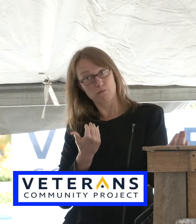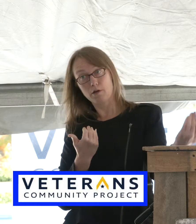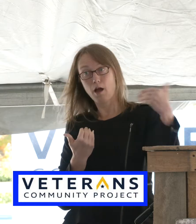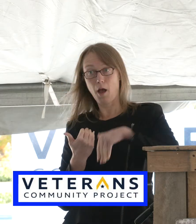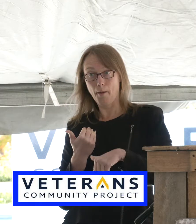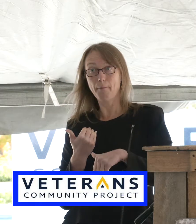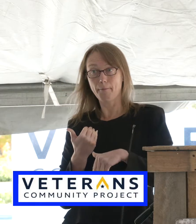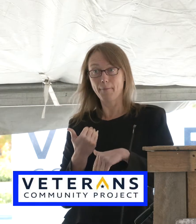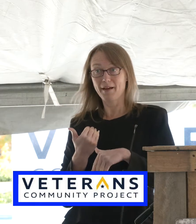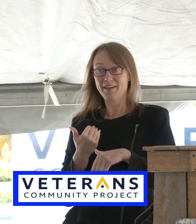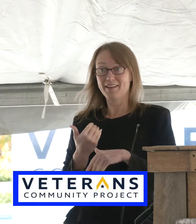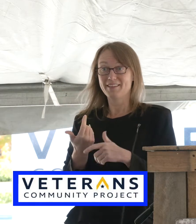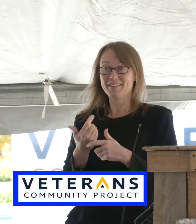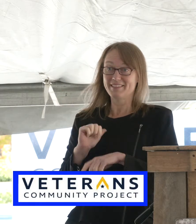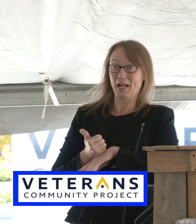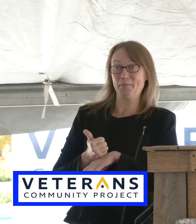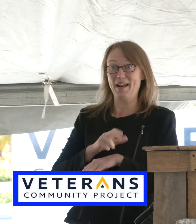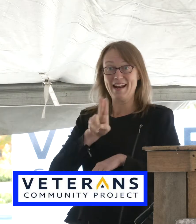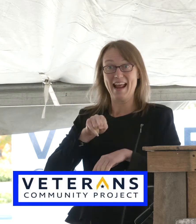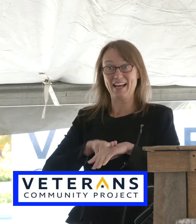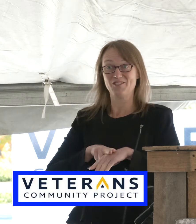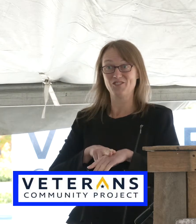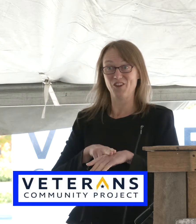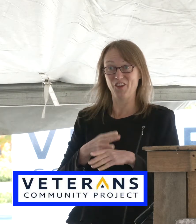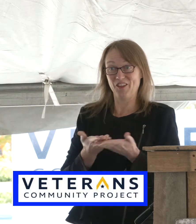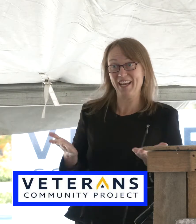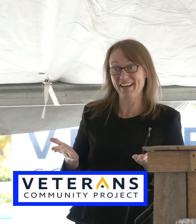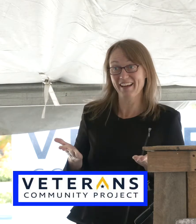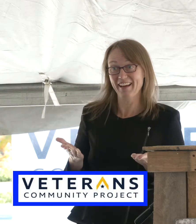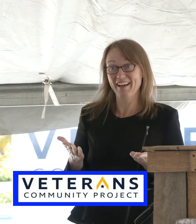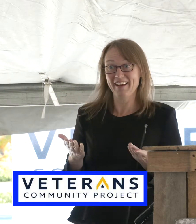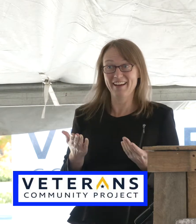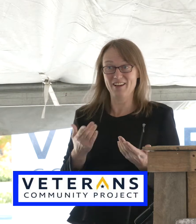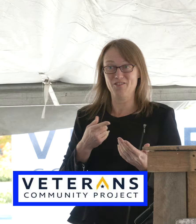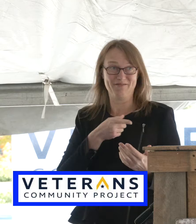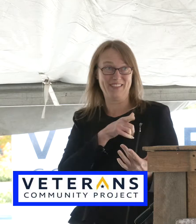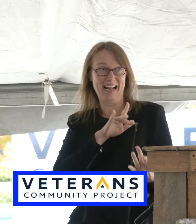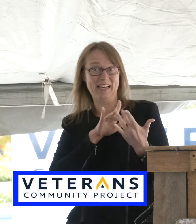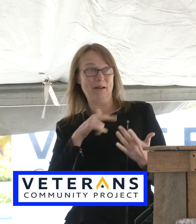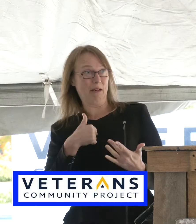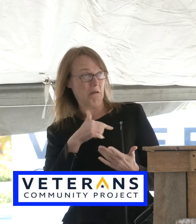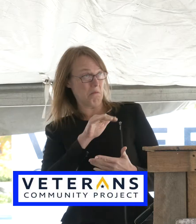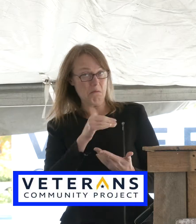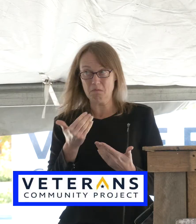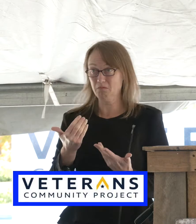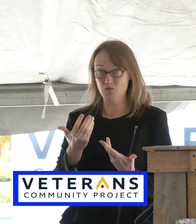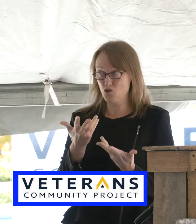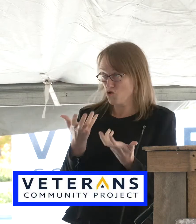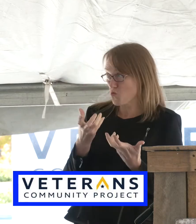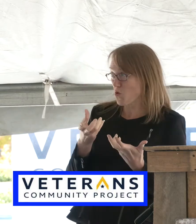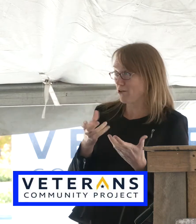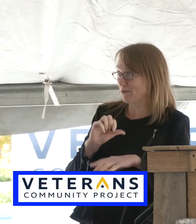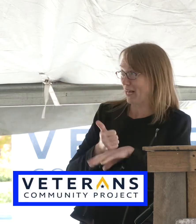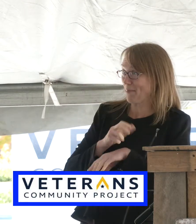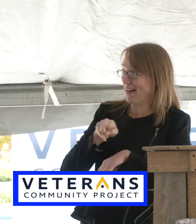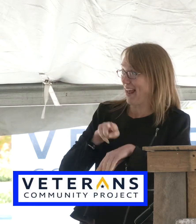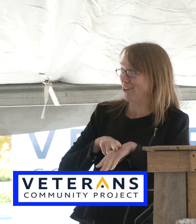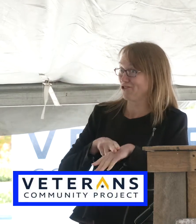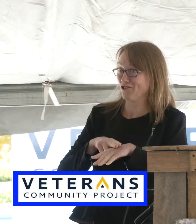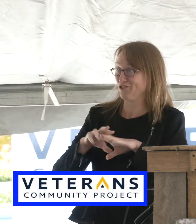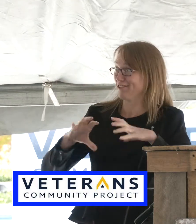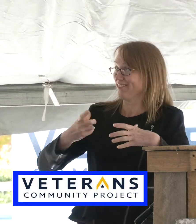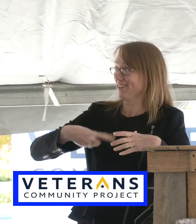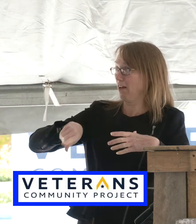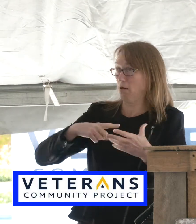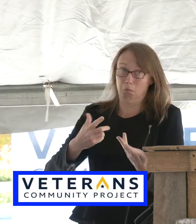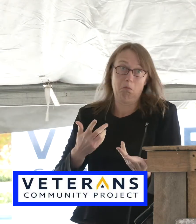was like, yeah, I think that sounds like a good idea. That's how I became the president of Veterans Community Project. And so today is a very special day